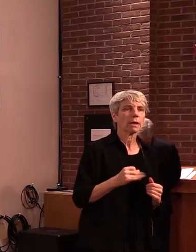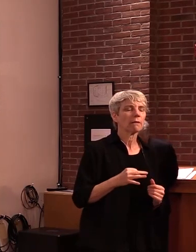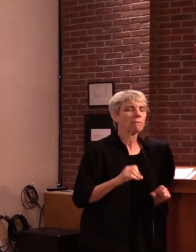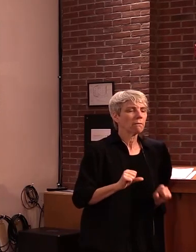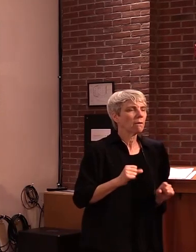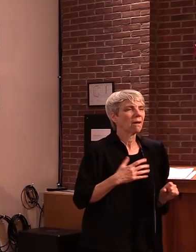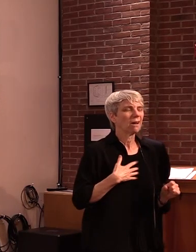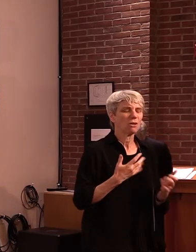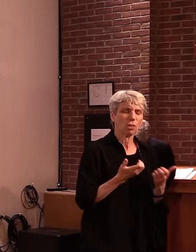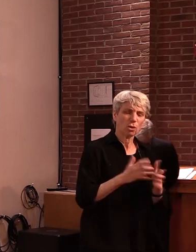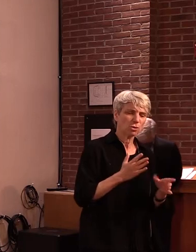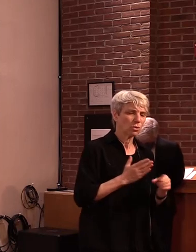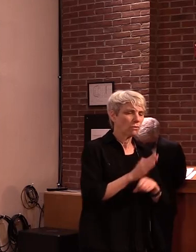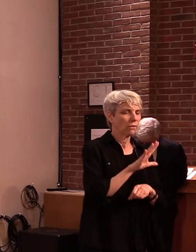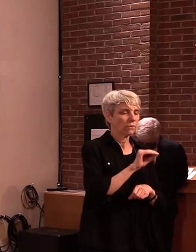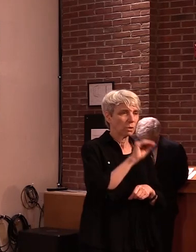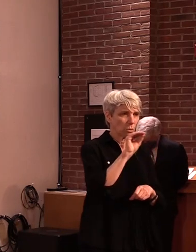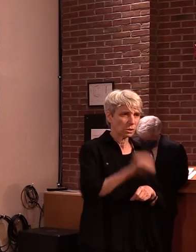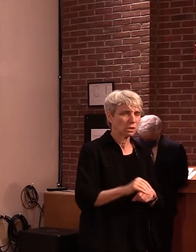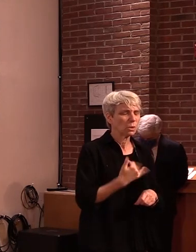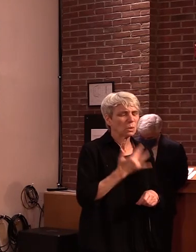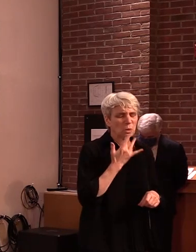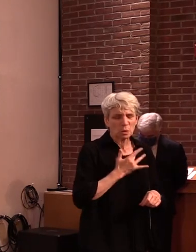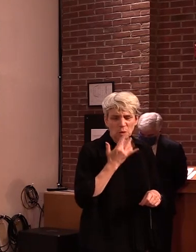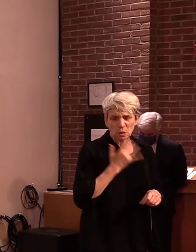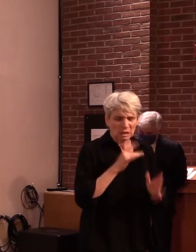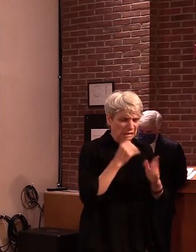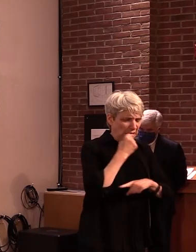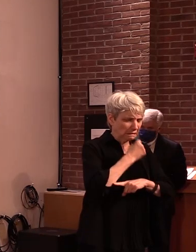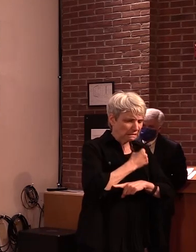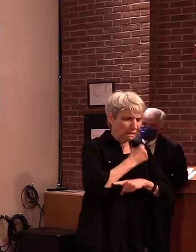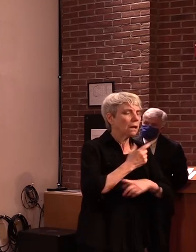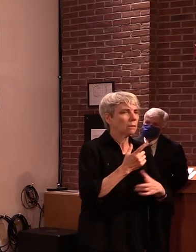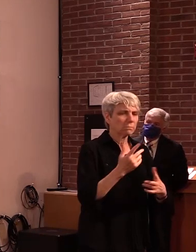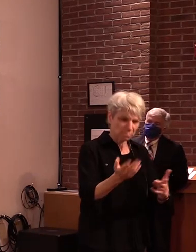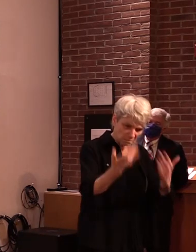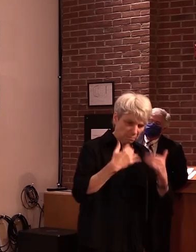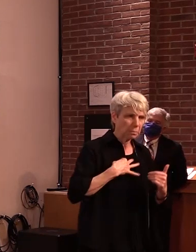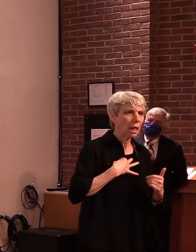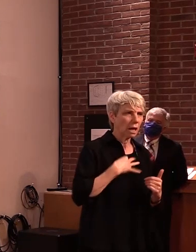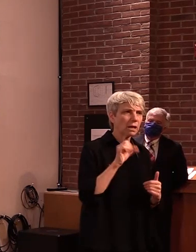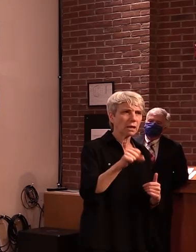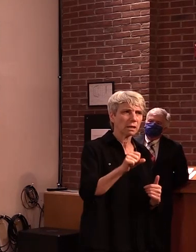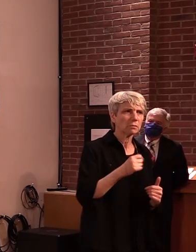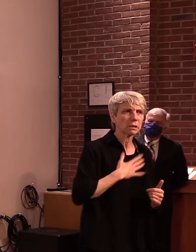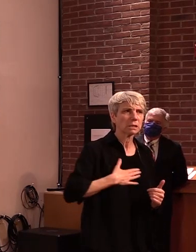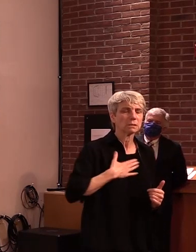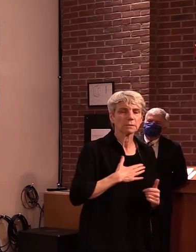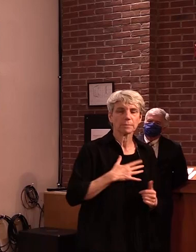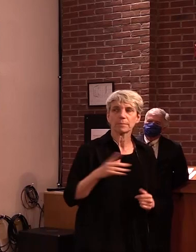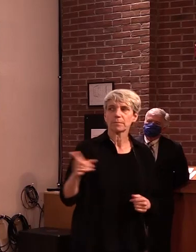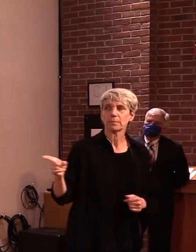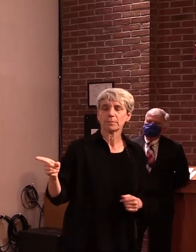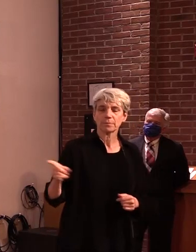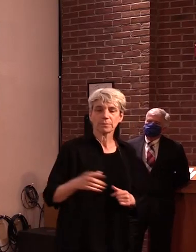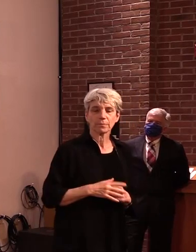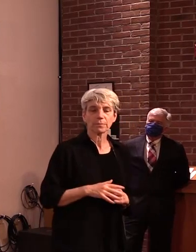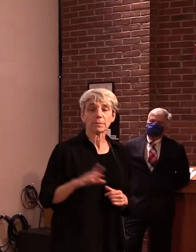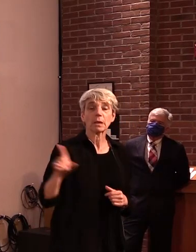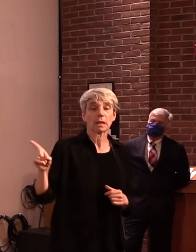met that threshold and they have that kind of need, I would absolutely say they should be applying. Yeah, we would like it, Tim,